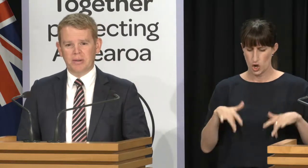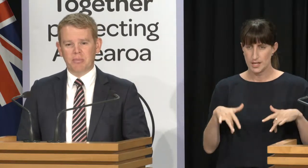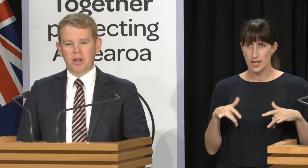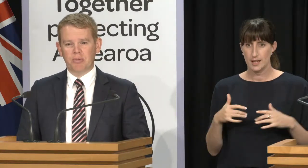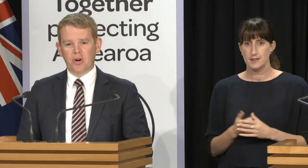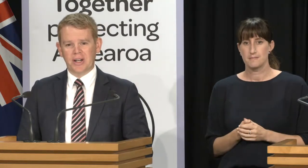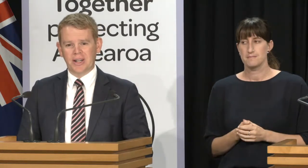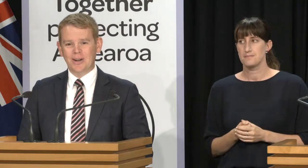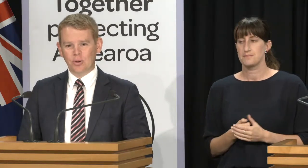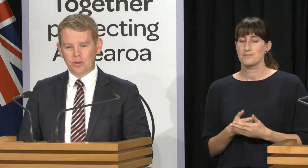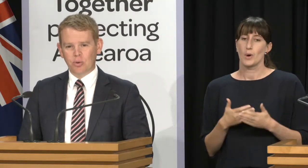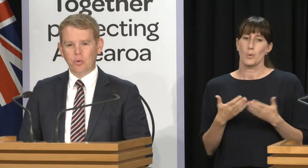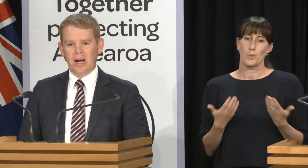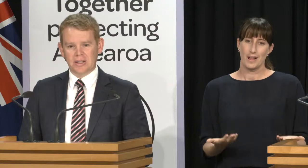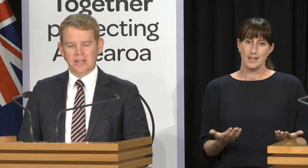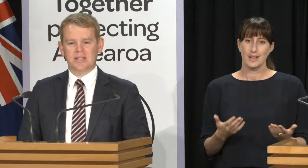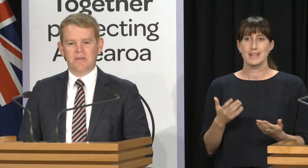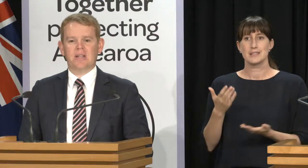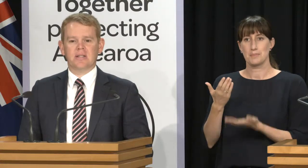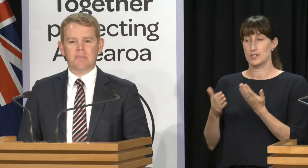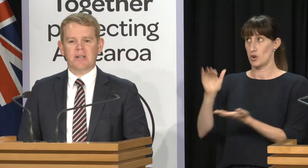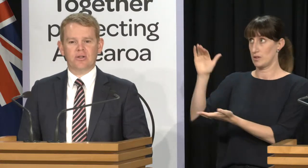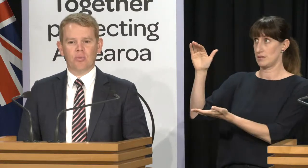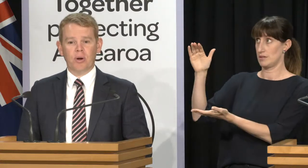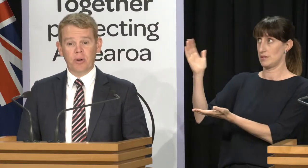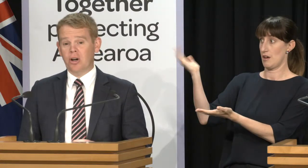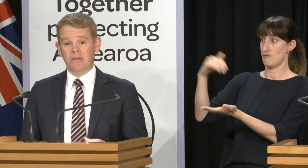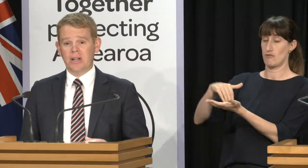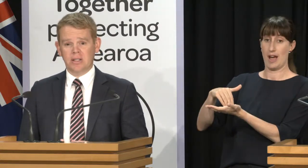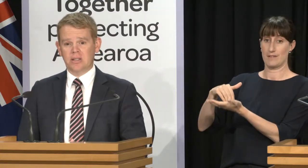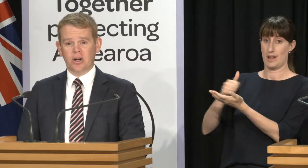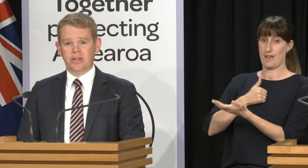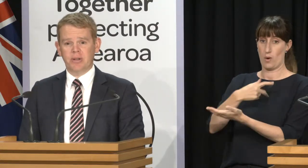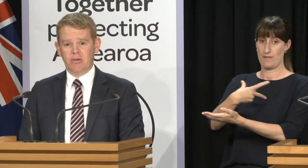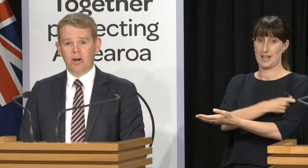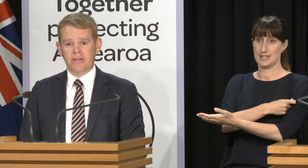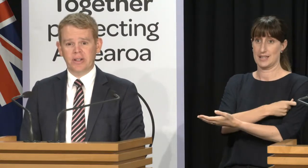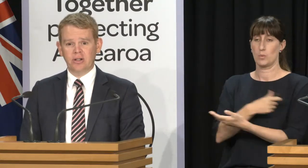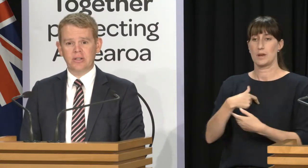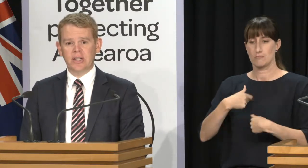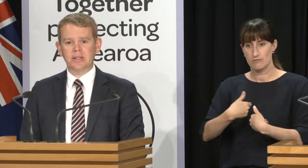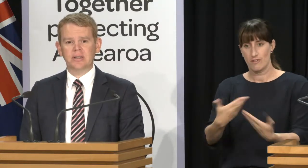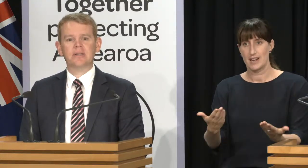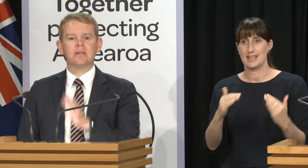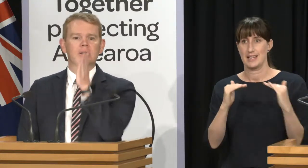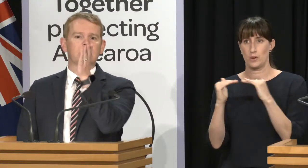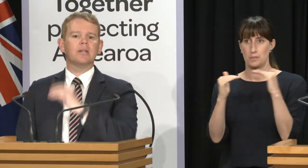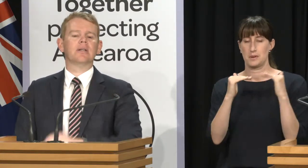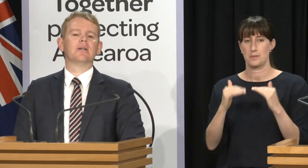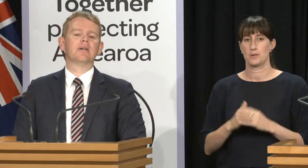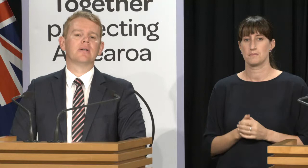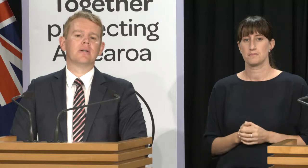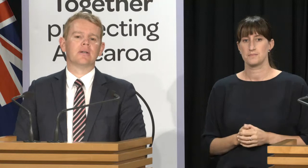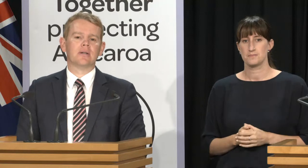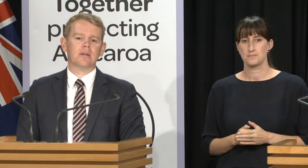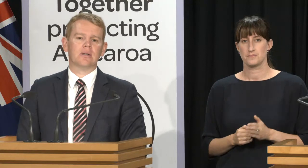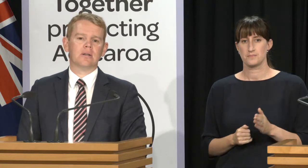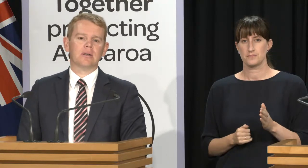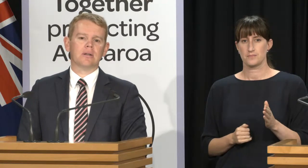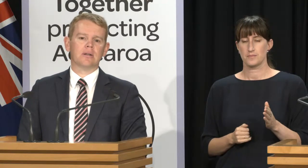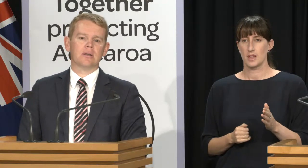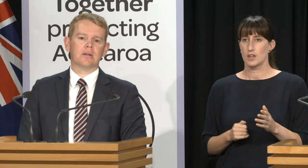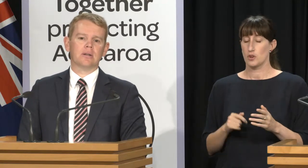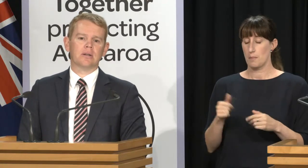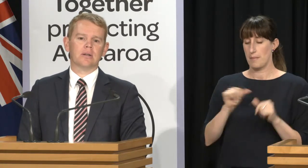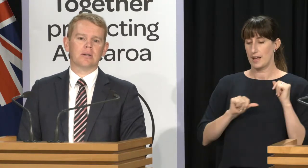that we're providing equitable access to vaccines based on when we know vaccines are going to be arriving in New Zealand. Will the national significance